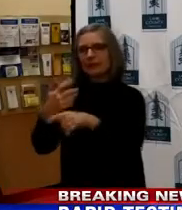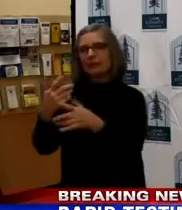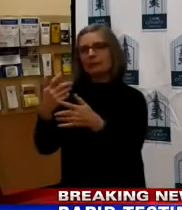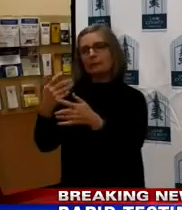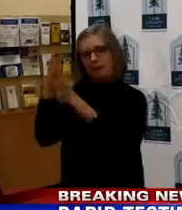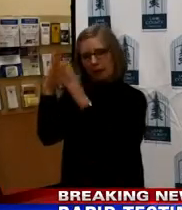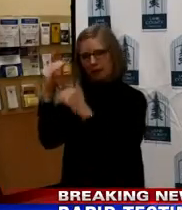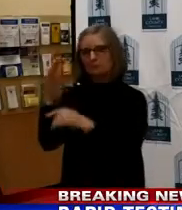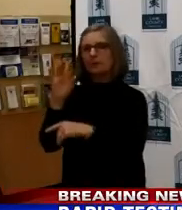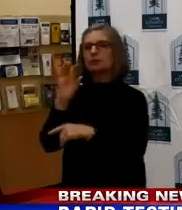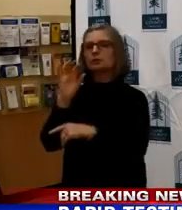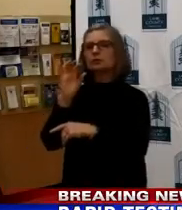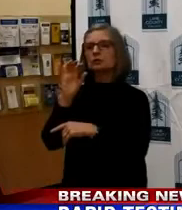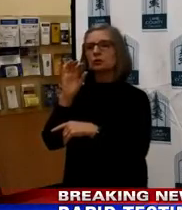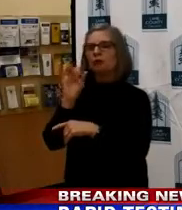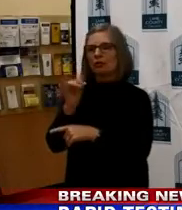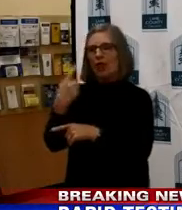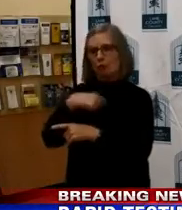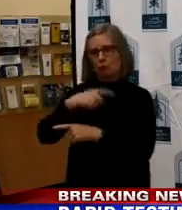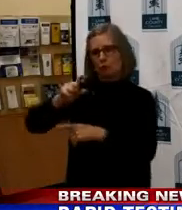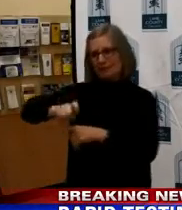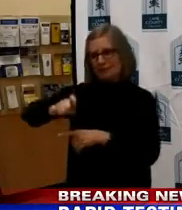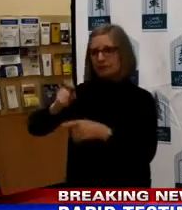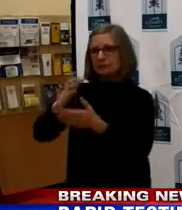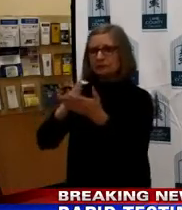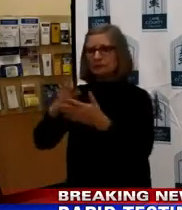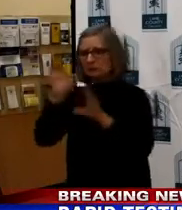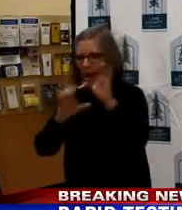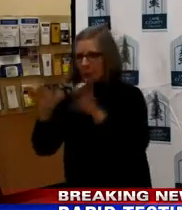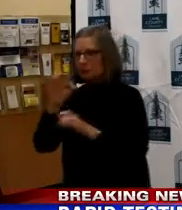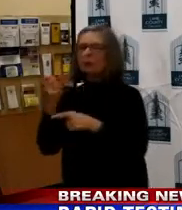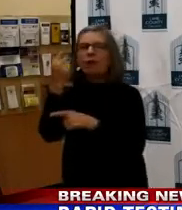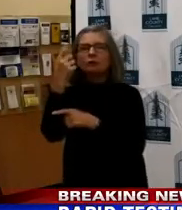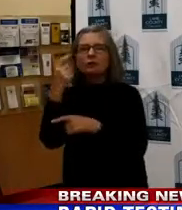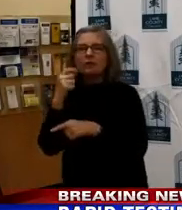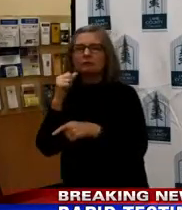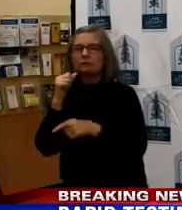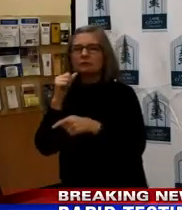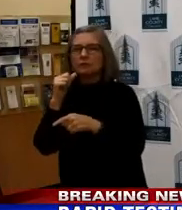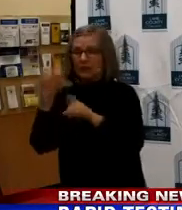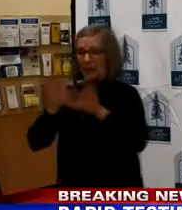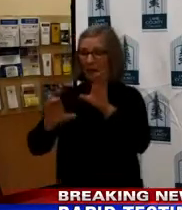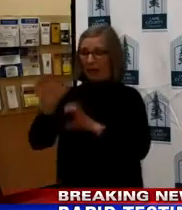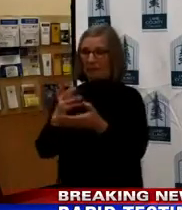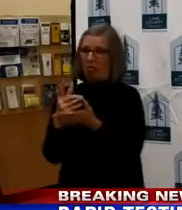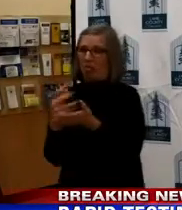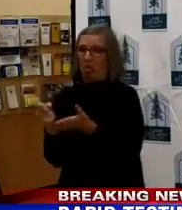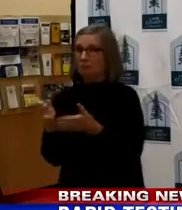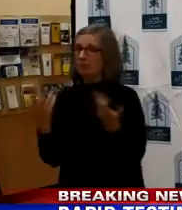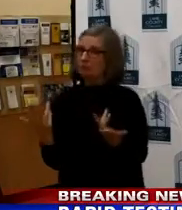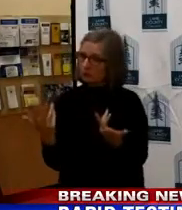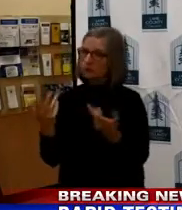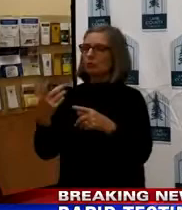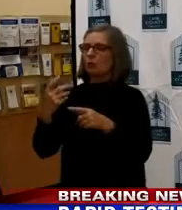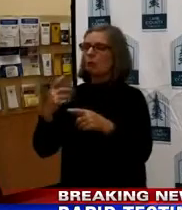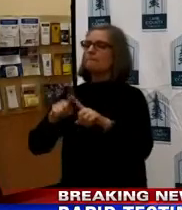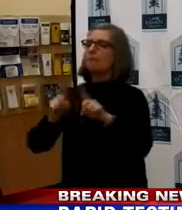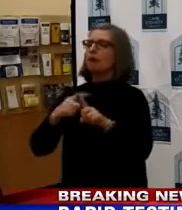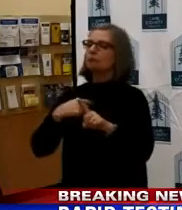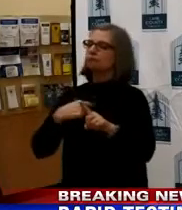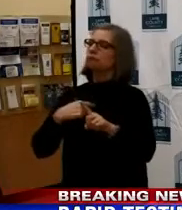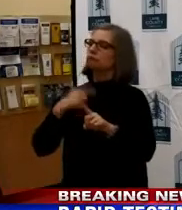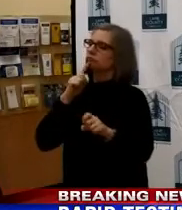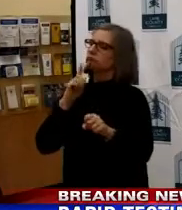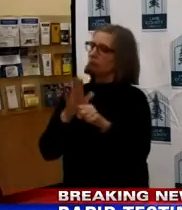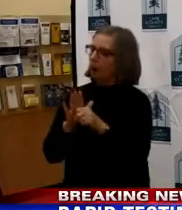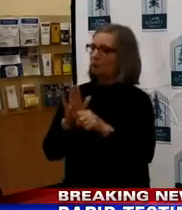shortages on those very needed chemicals to process the tests. But I can assure you that it is top of mind to public health, to all